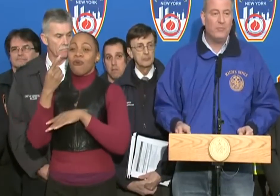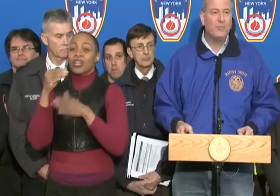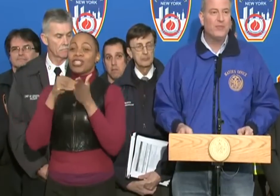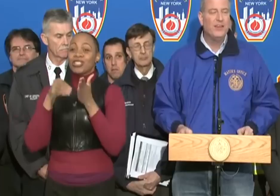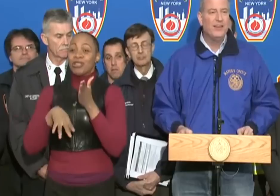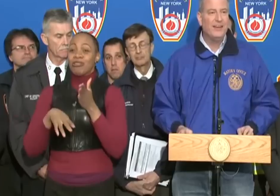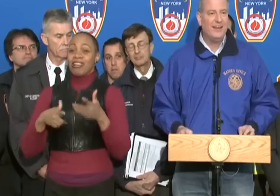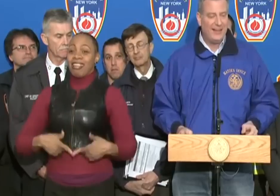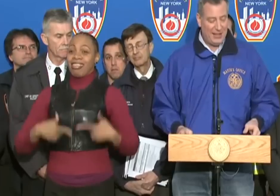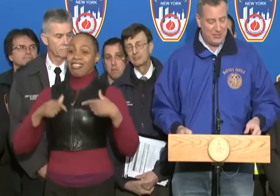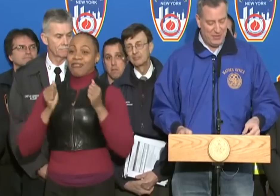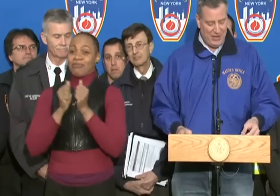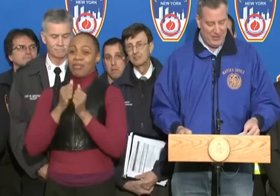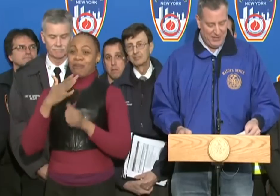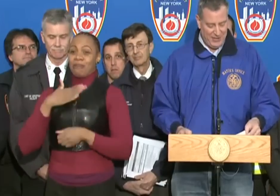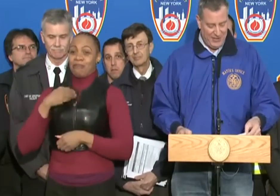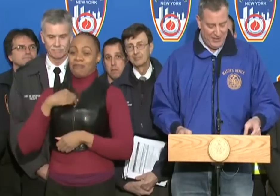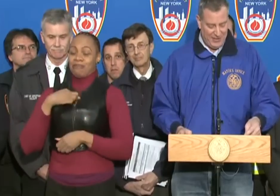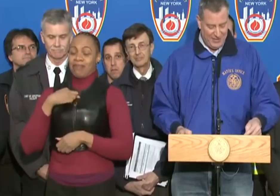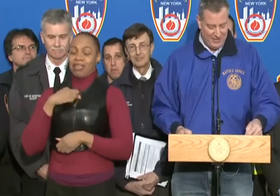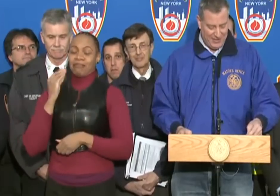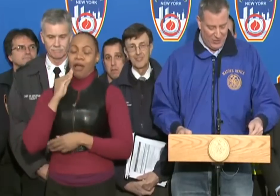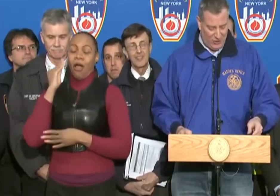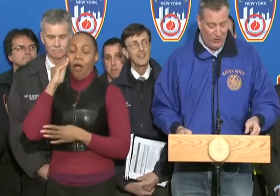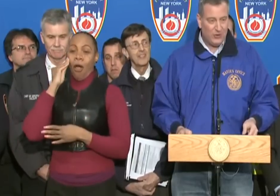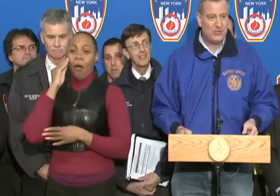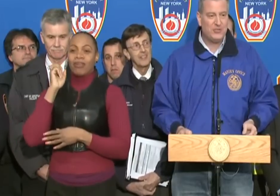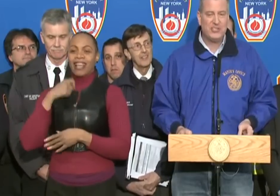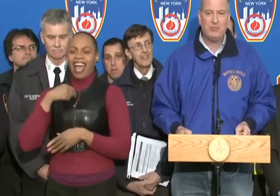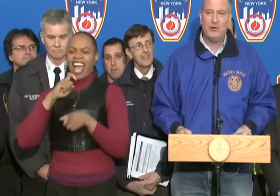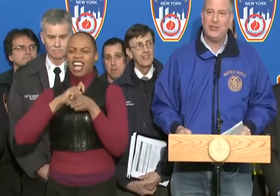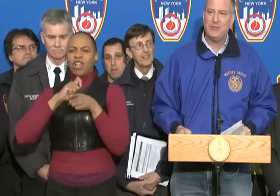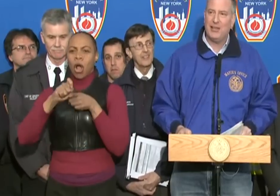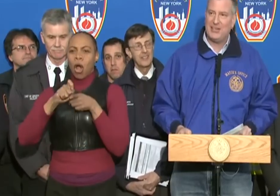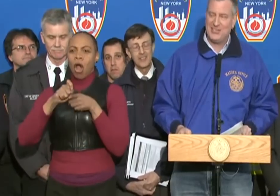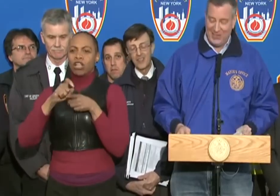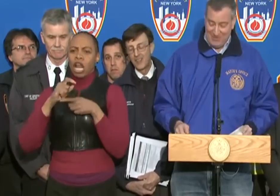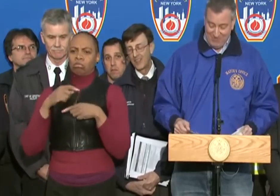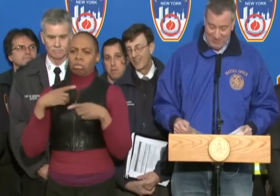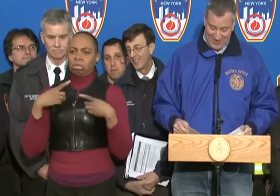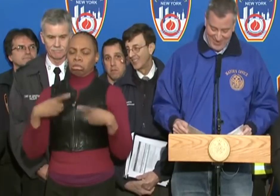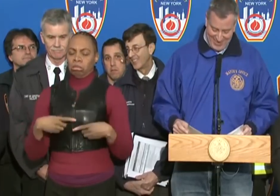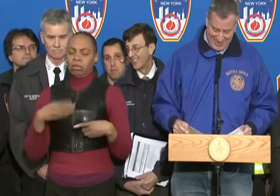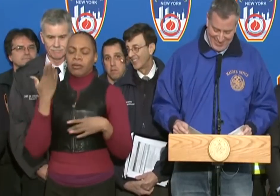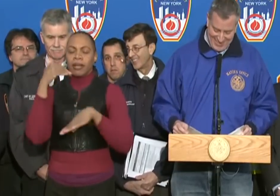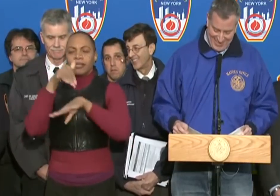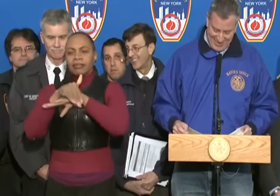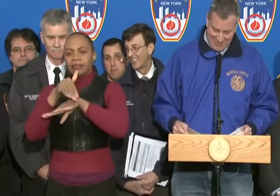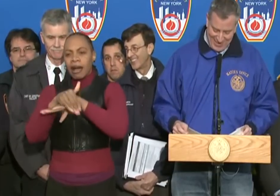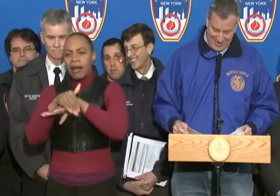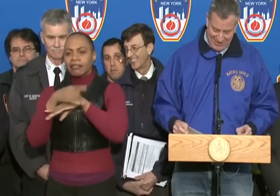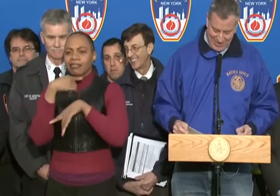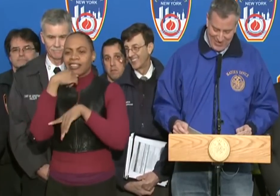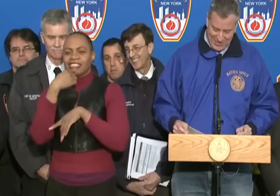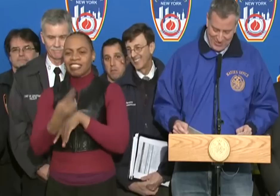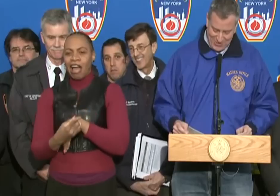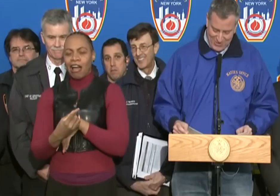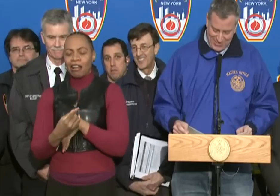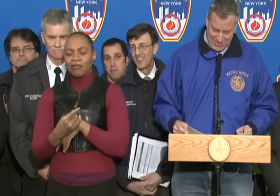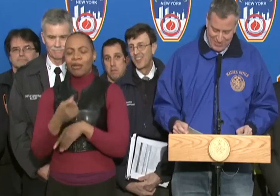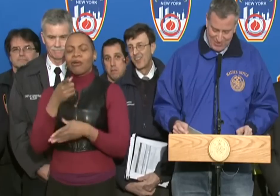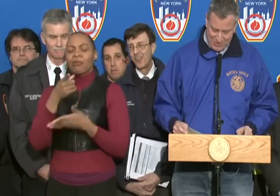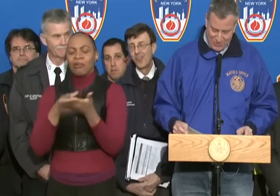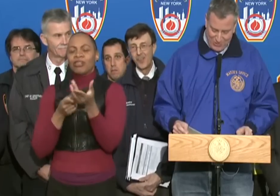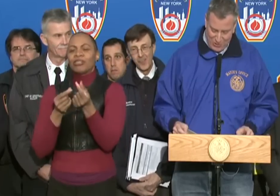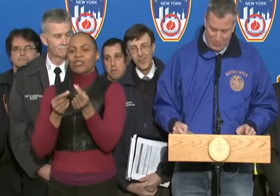my home. I had to make the call to disappoint him last night and tell him that the right thing to do